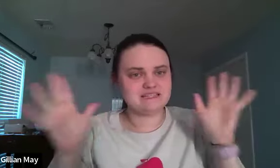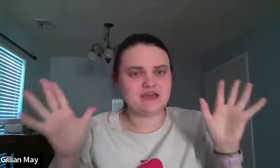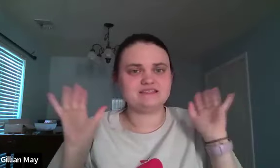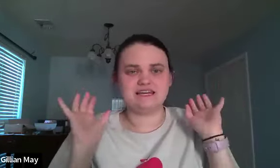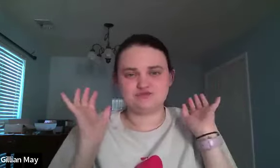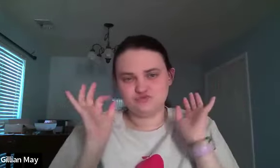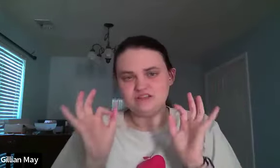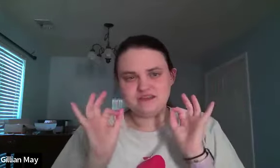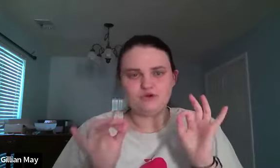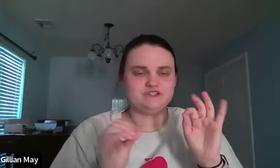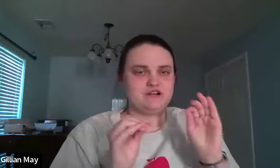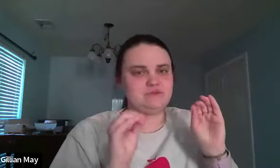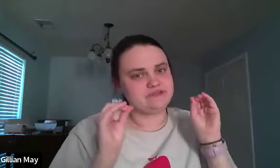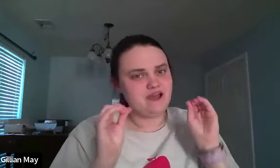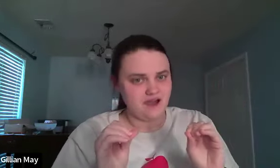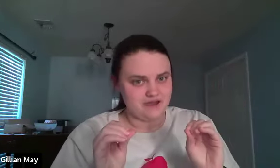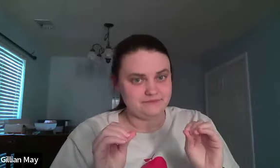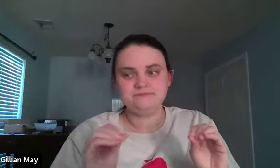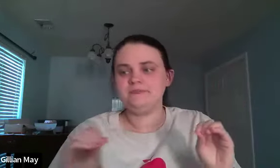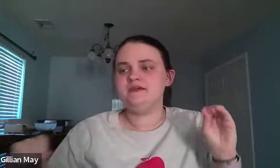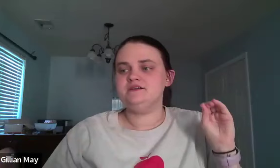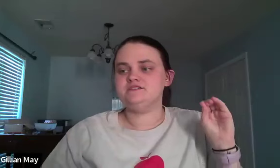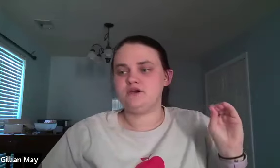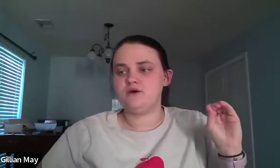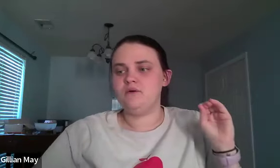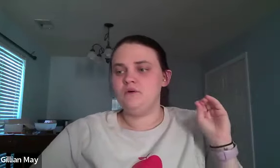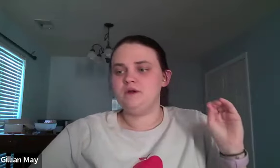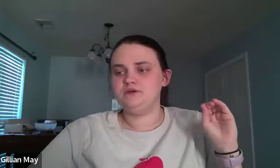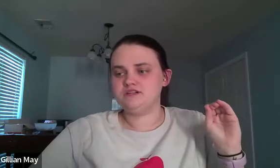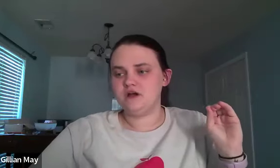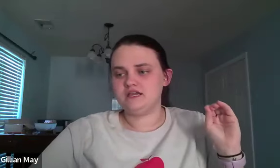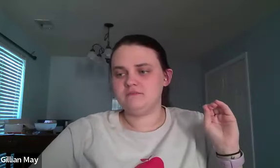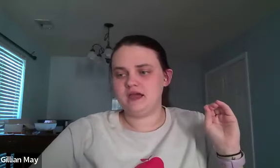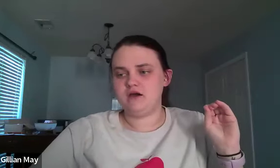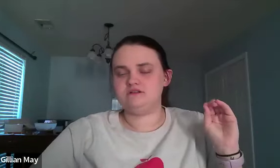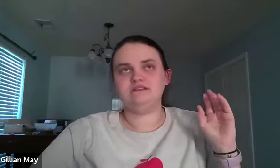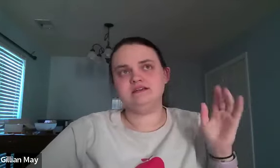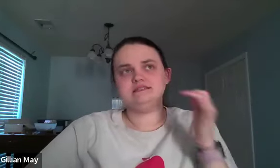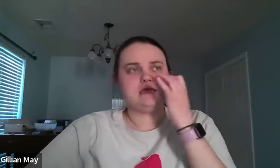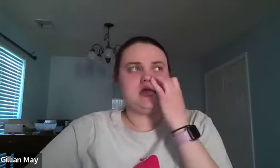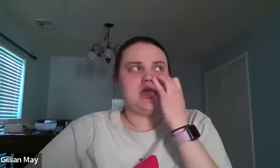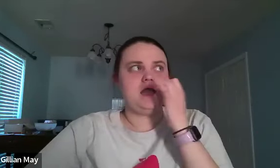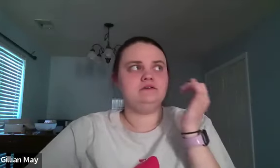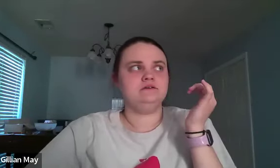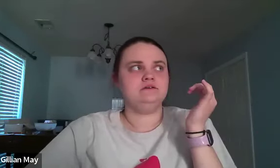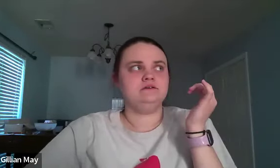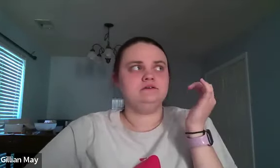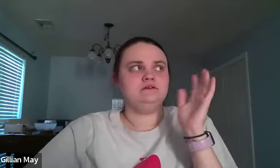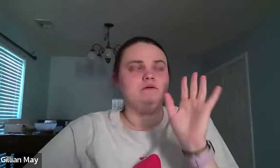say that is because that is really important when talking about time. So when you are talking about, let's say, we'll